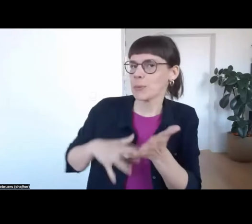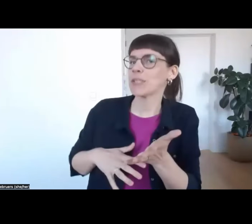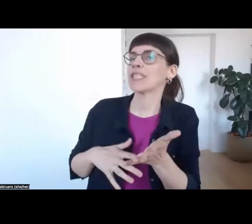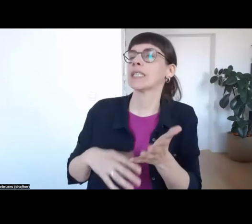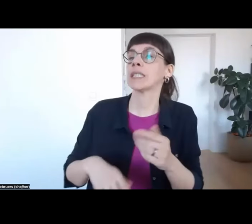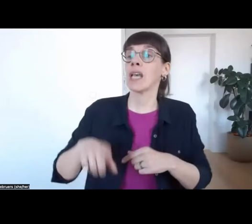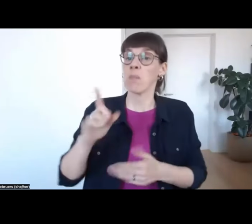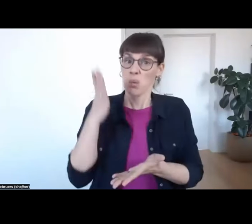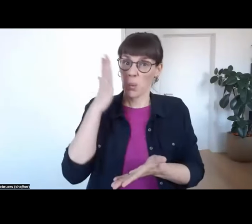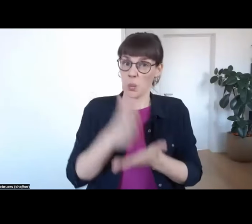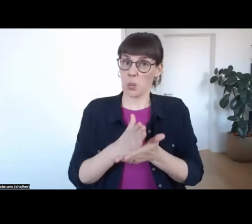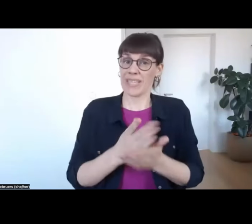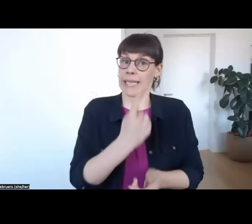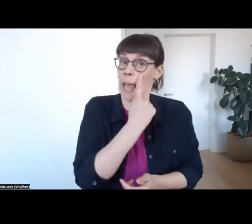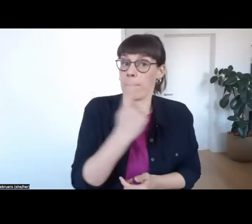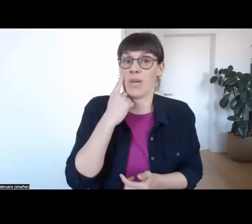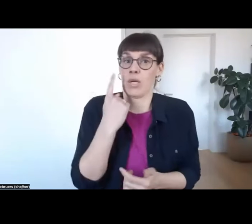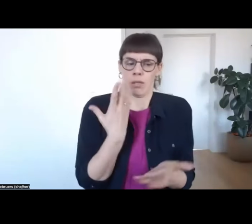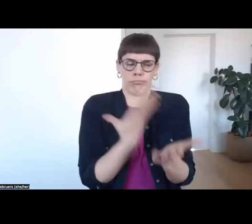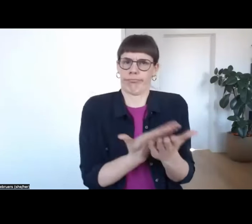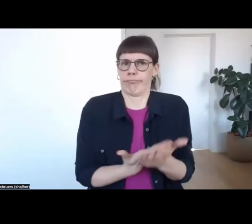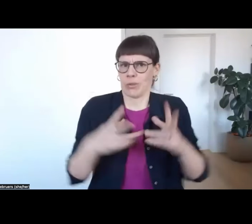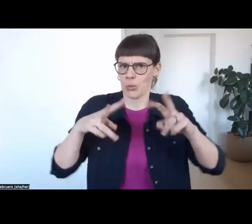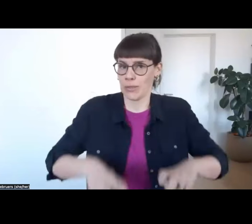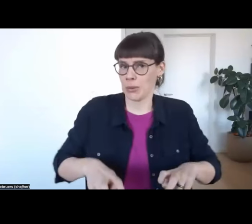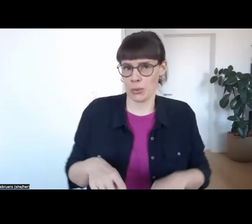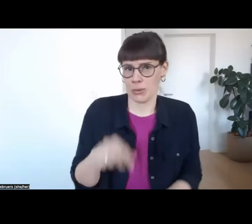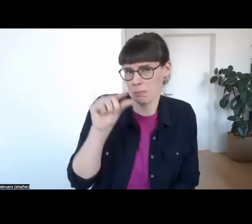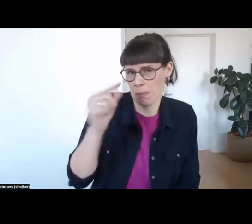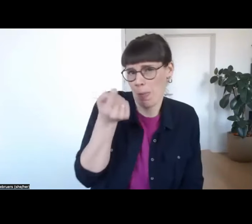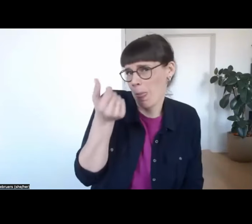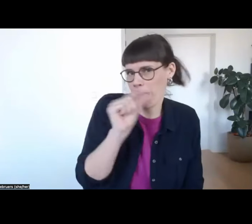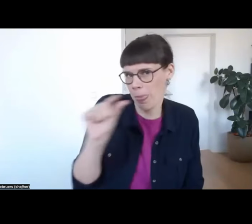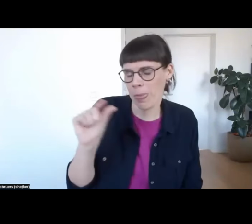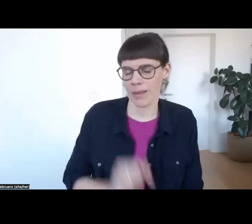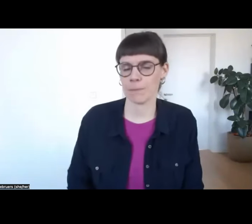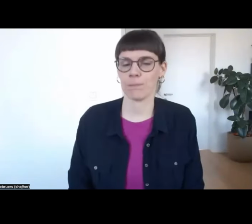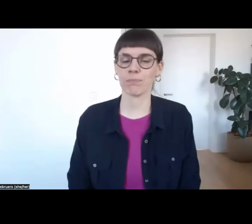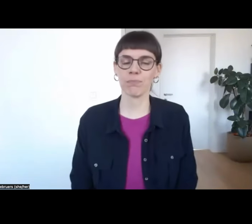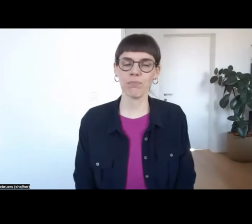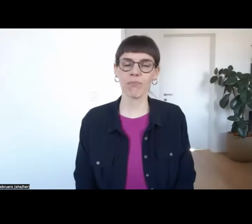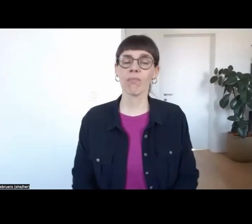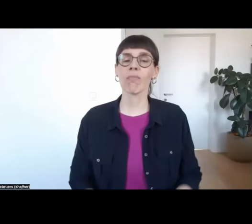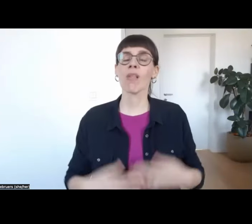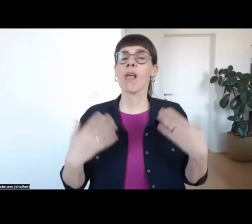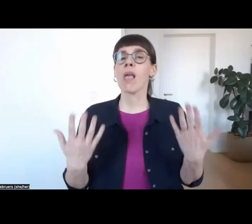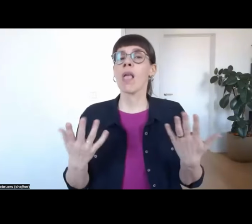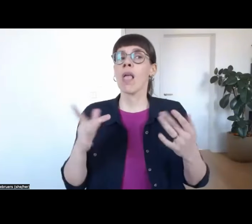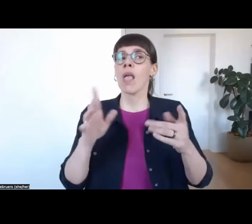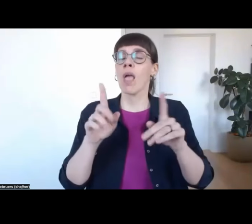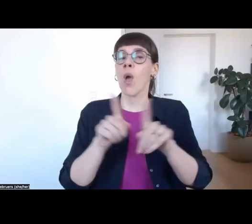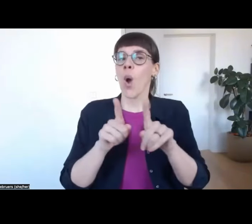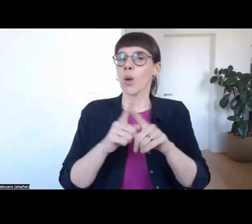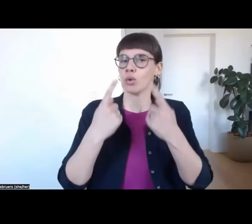So there's lots of experiences being shared, but not necessarily backed up by hard evidence. There's not a lot of